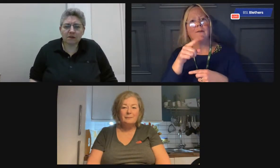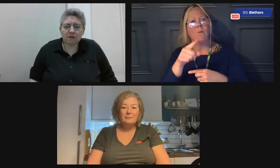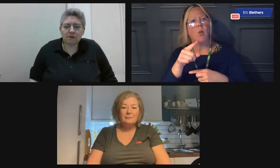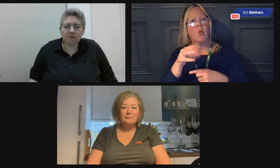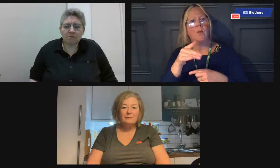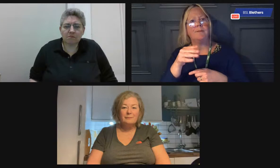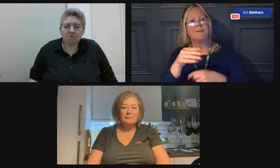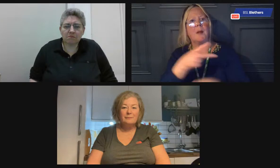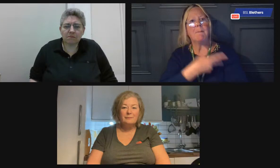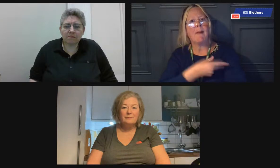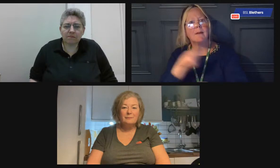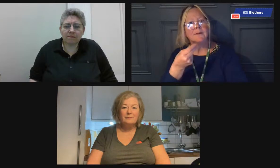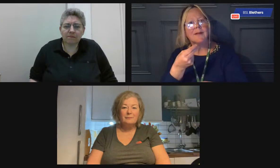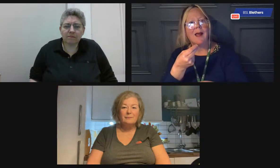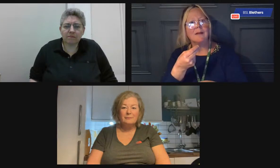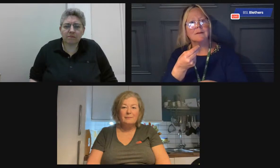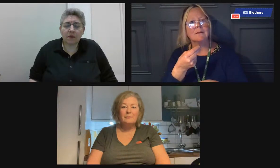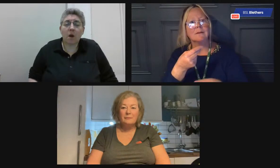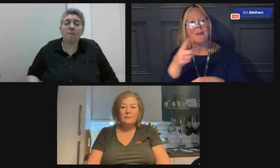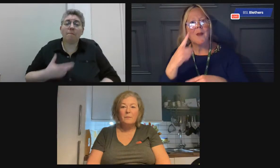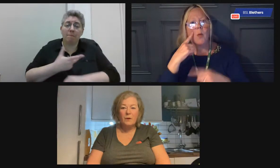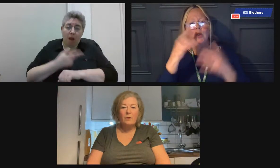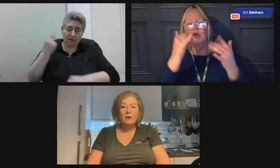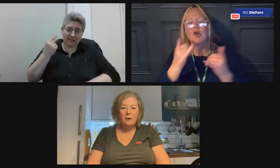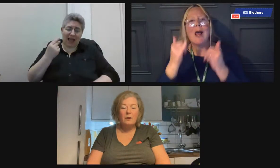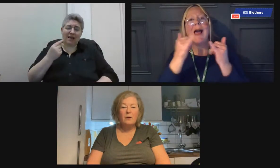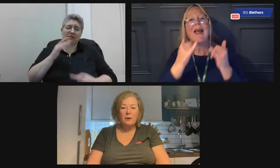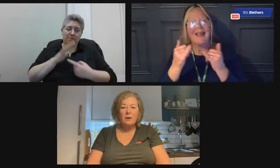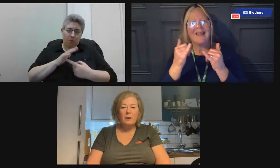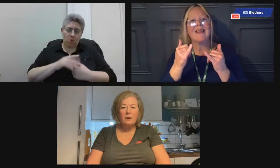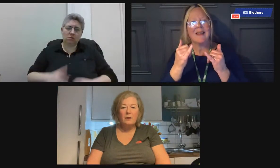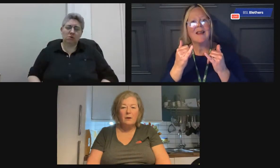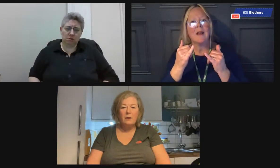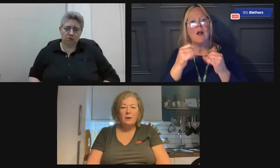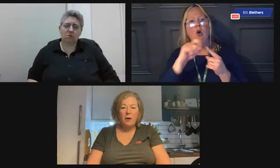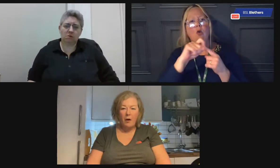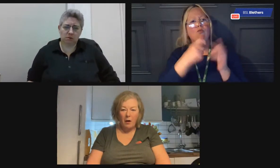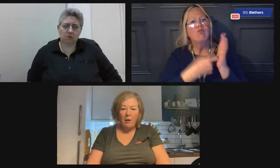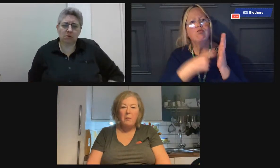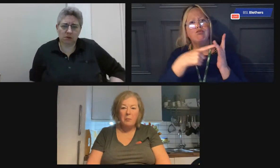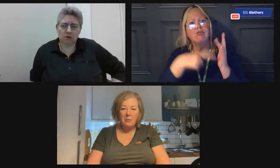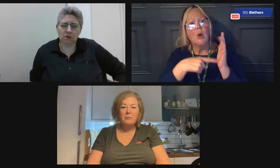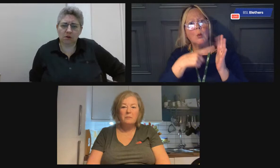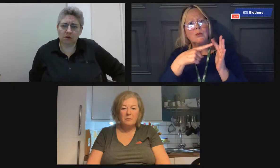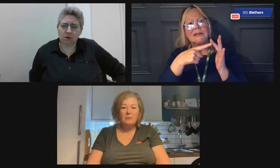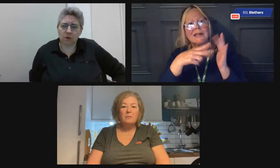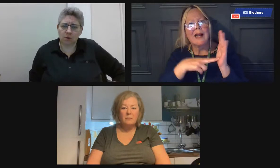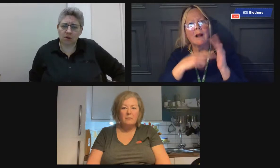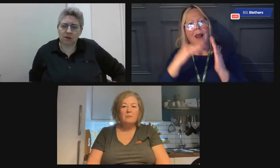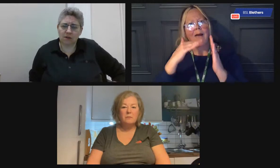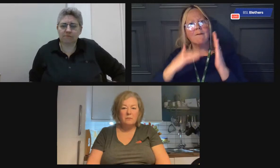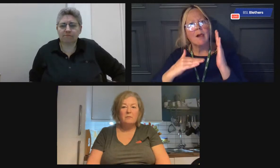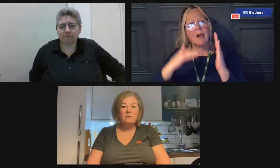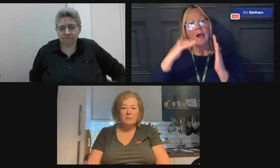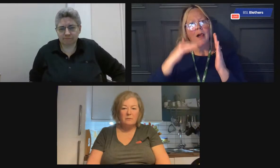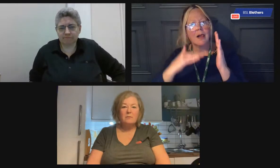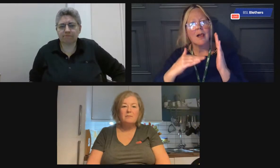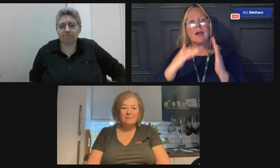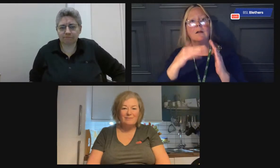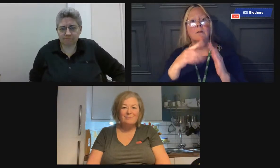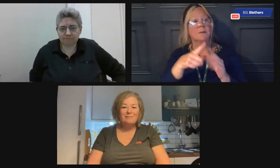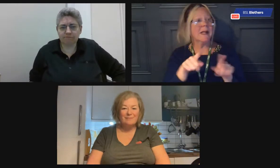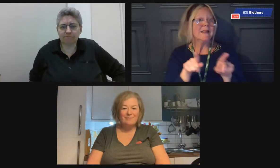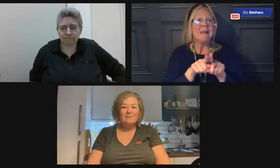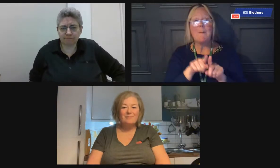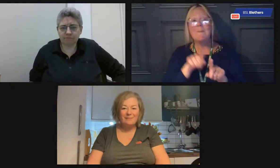So we always recommend going to your GP, asking for a blood test, getting that checked, check